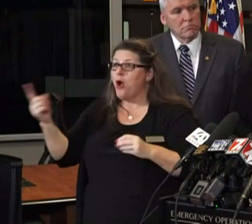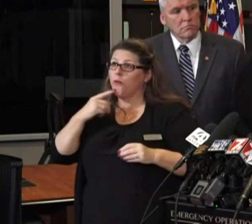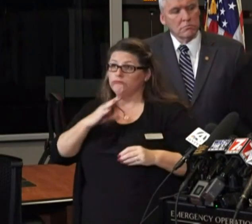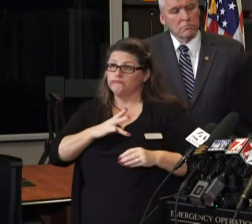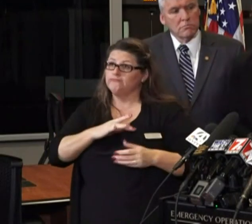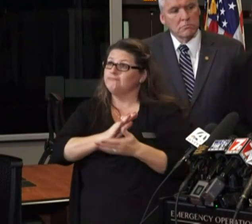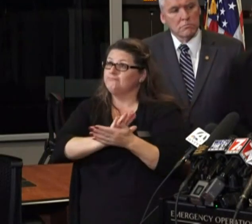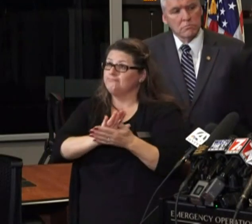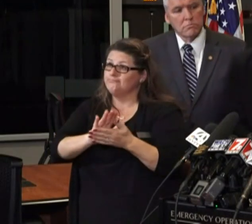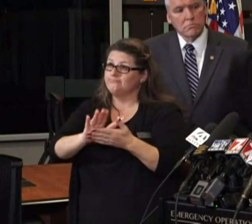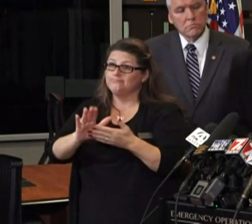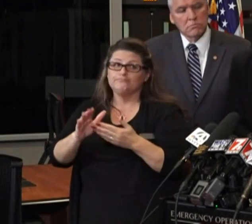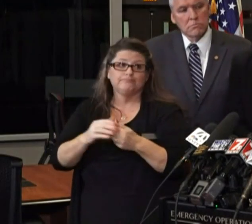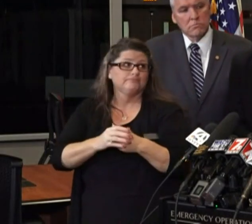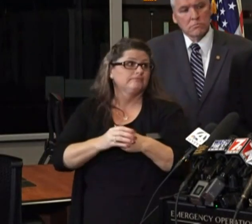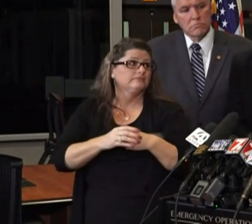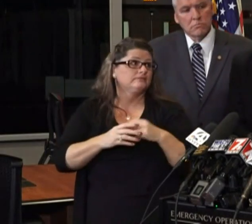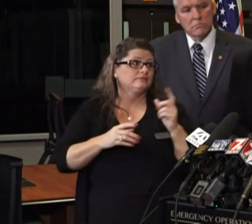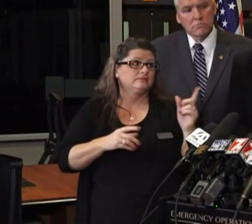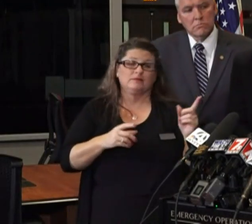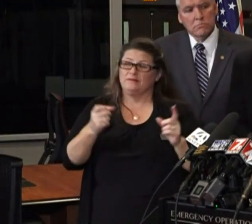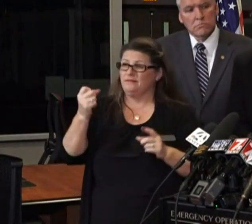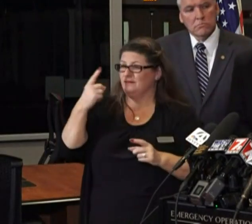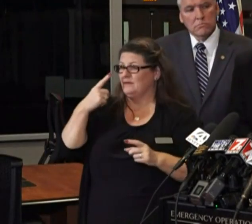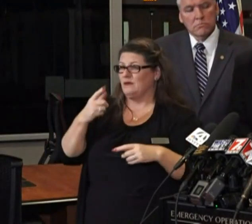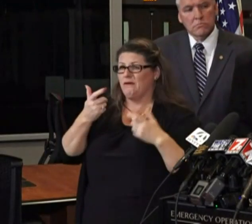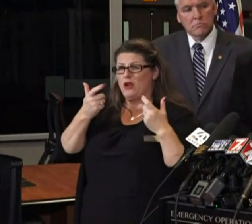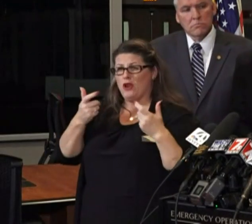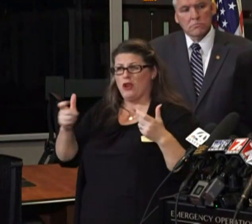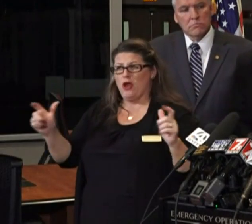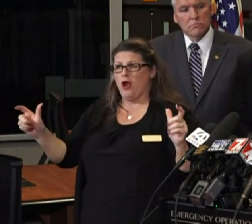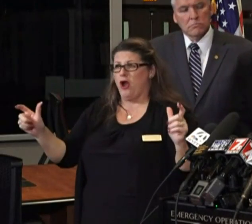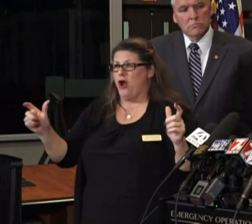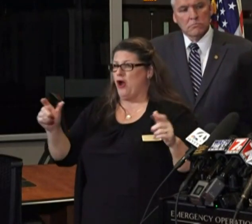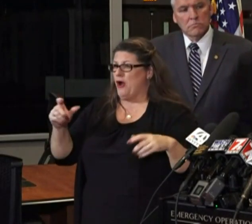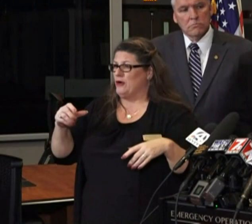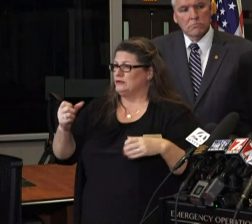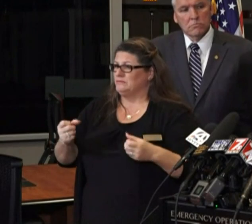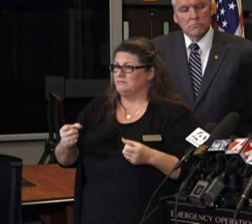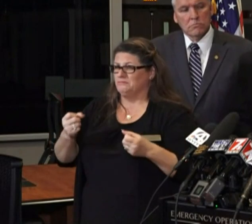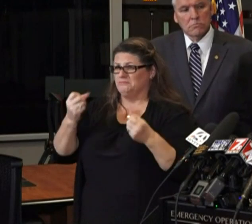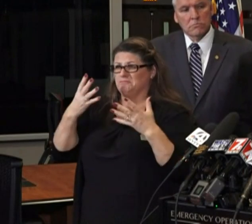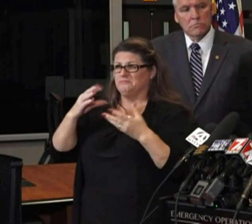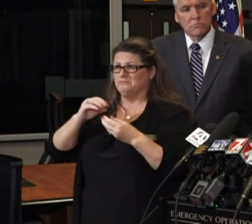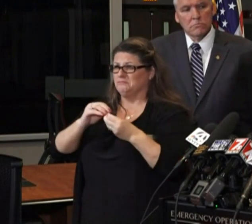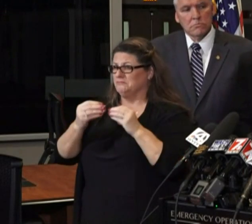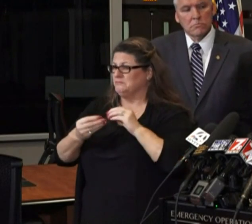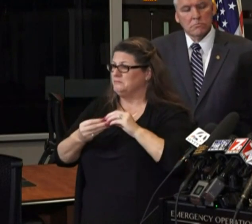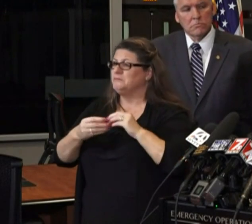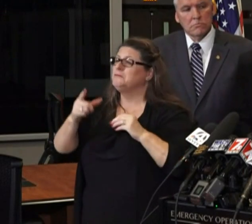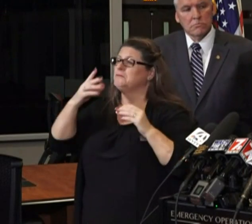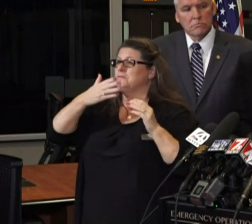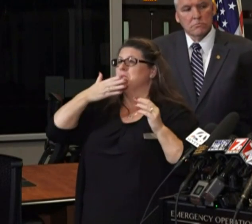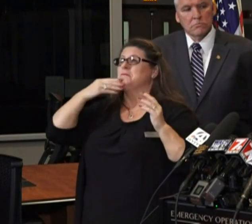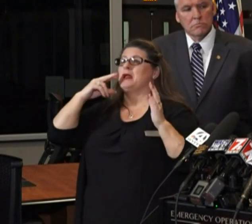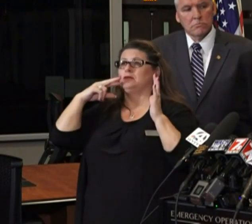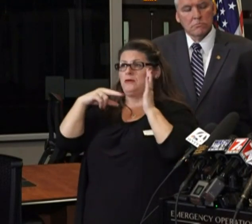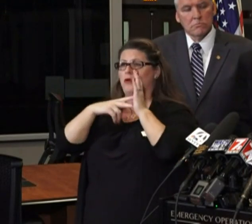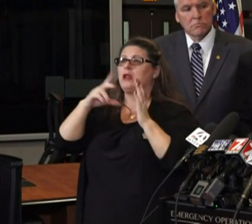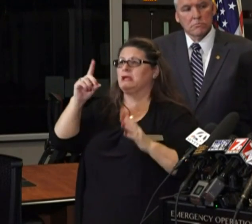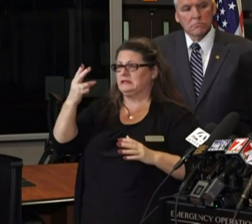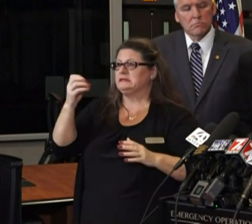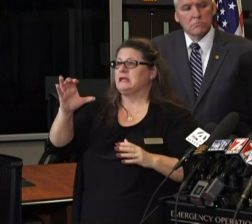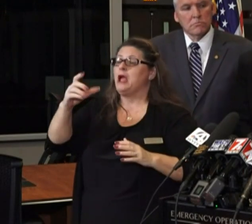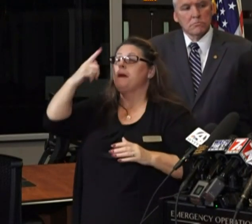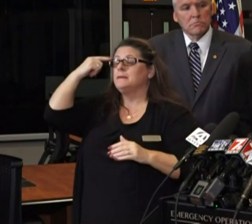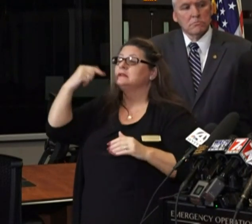So because there is such a large number of cases, I really advise you to go to the DHEC website because it gives the breakdown of the